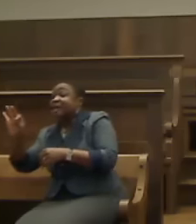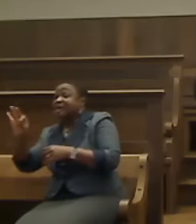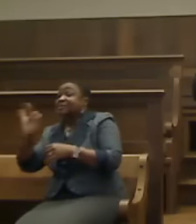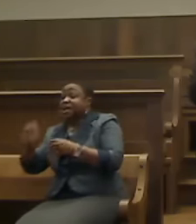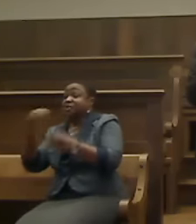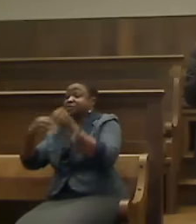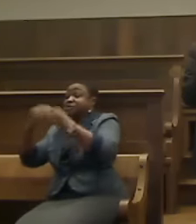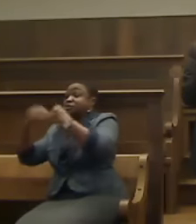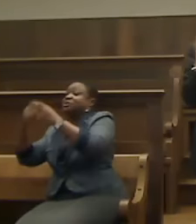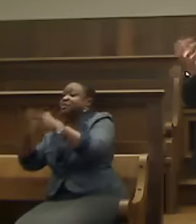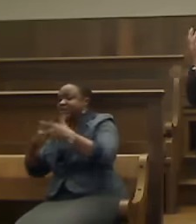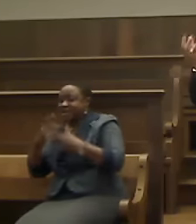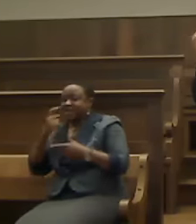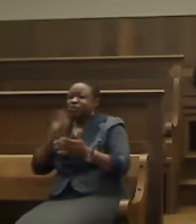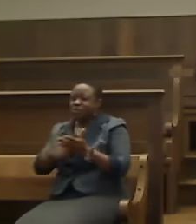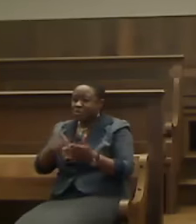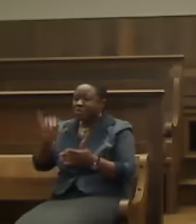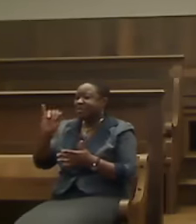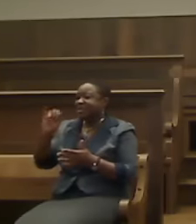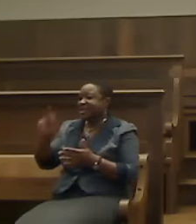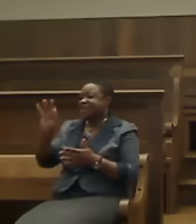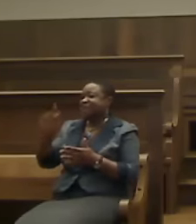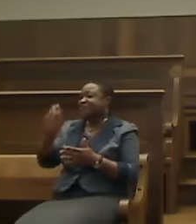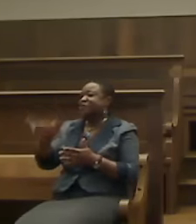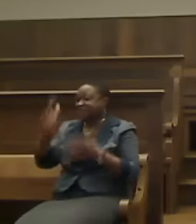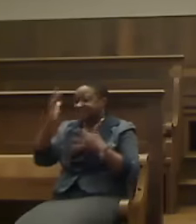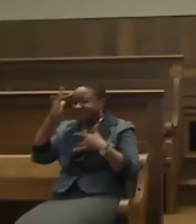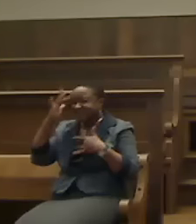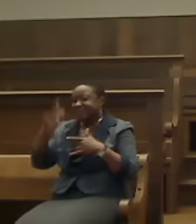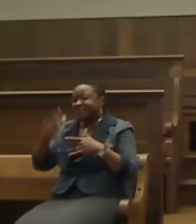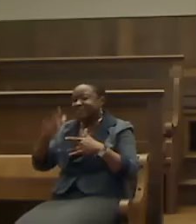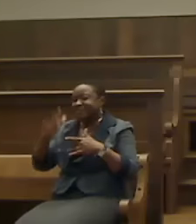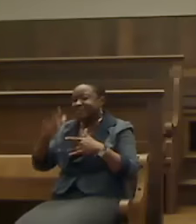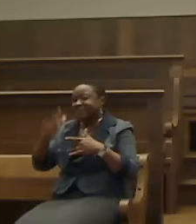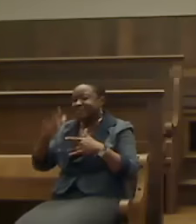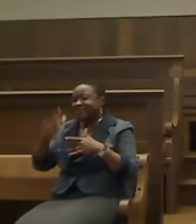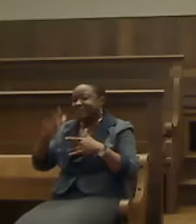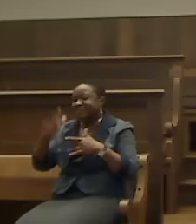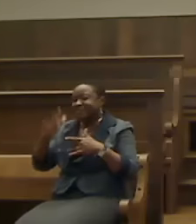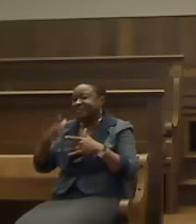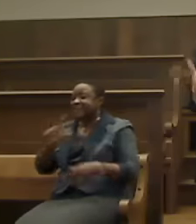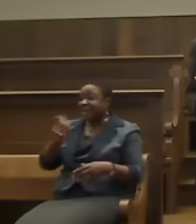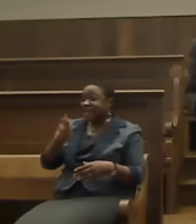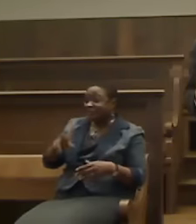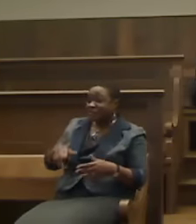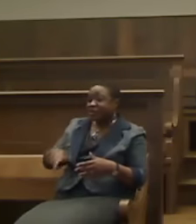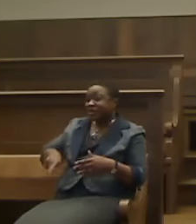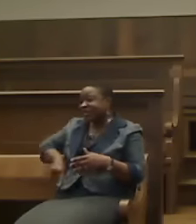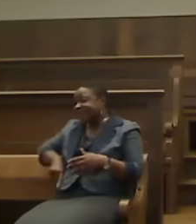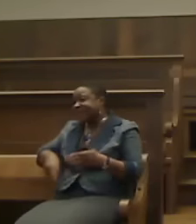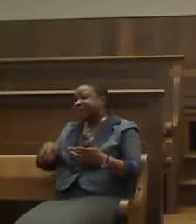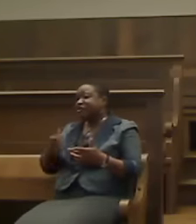seeing a dramatic increase in inflammatory diseases of all types. Inflammatory diseases of the liver, of the kidneys,